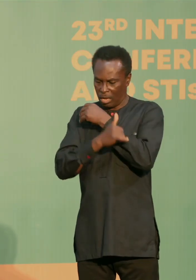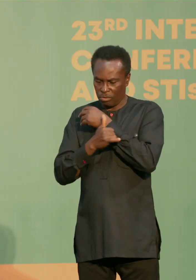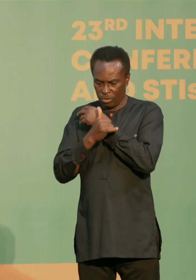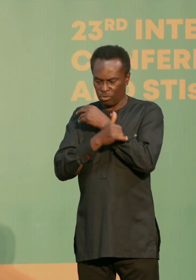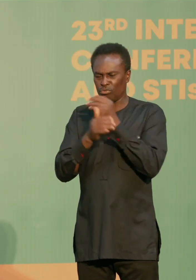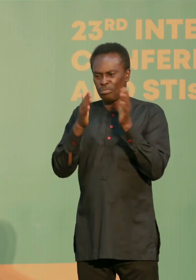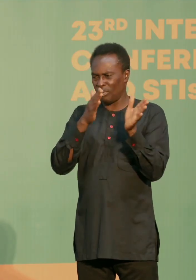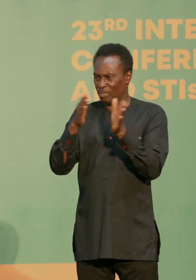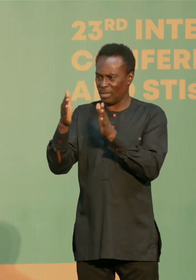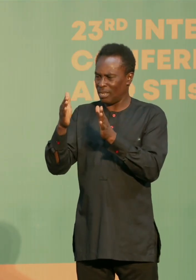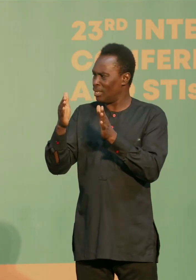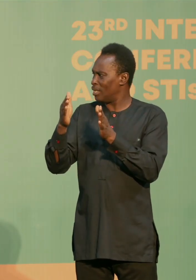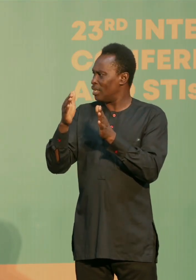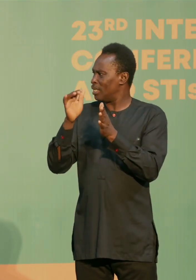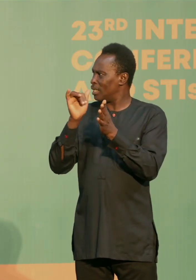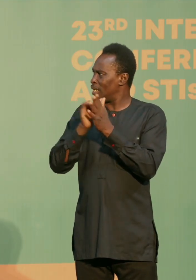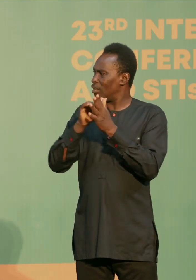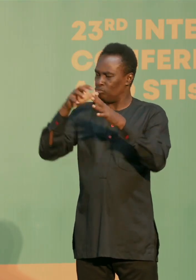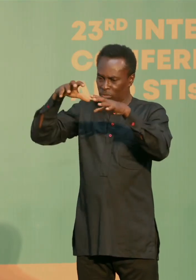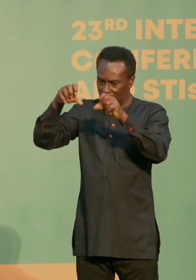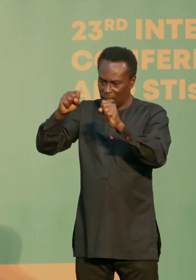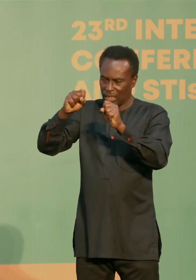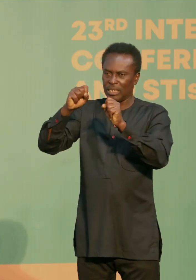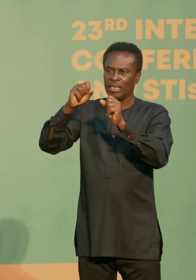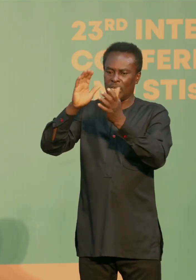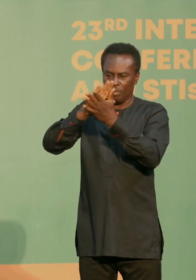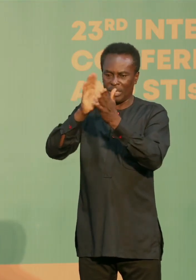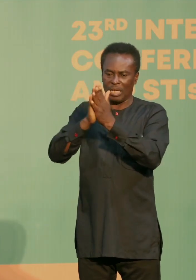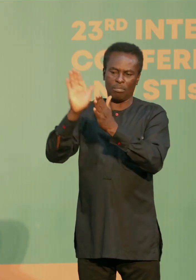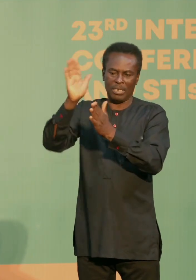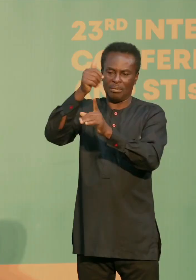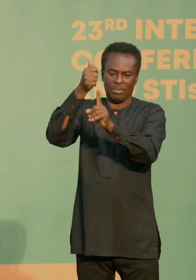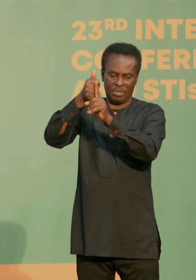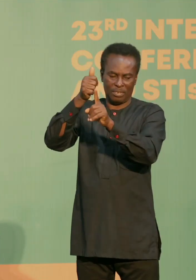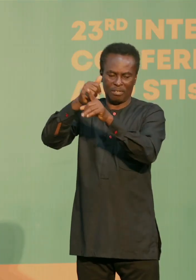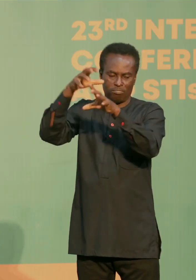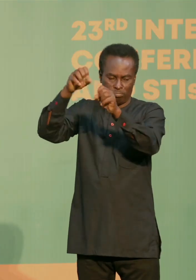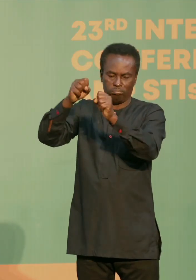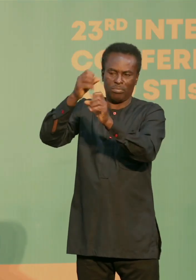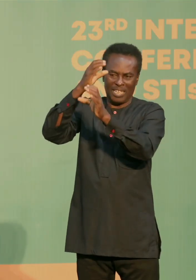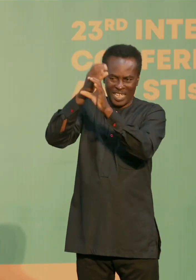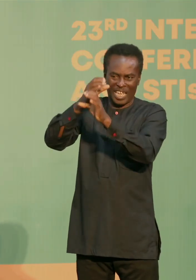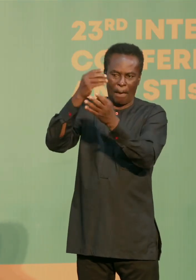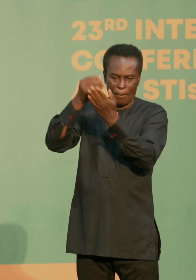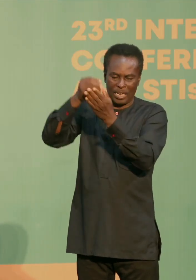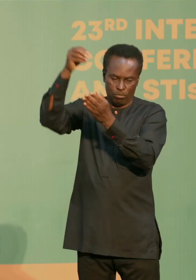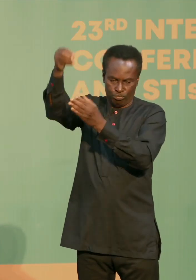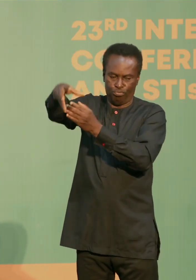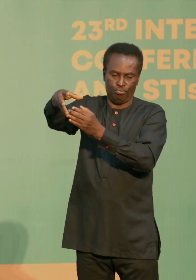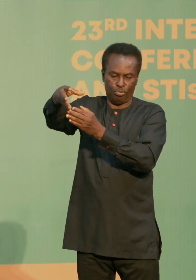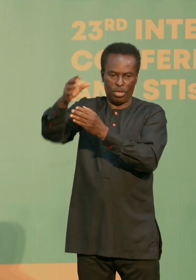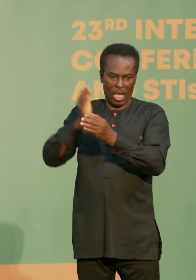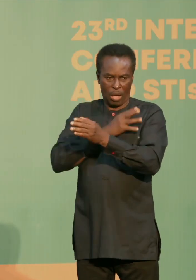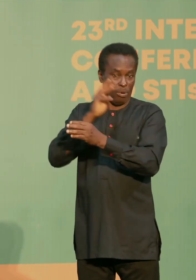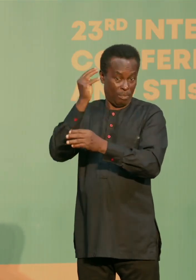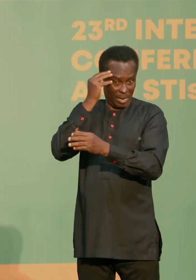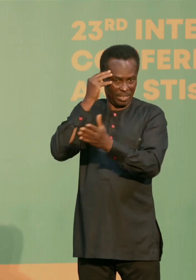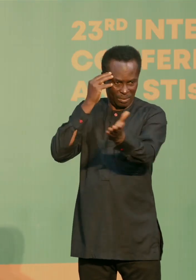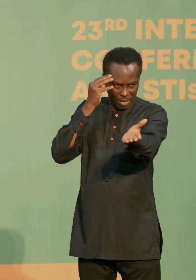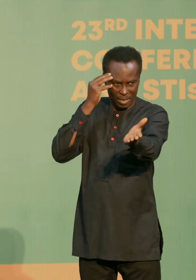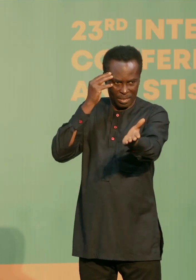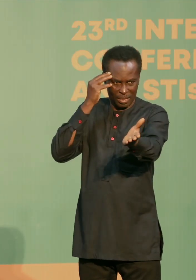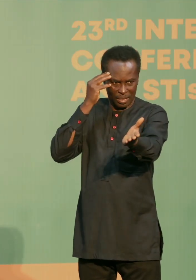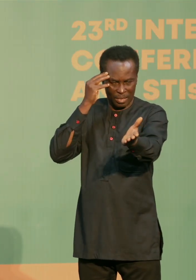prepare and take it as the lesson of this. You have to say to yourself, my minister is here, and this morning